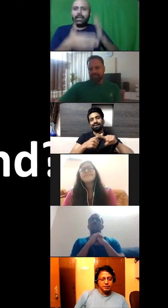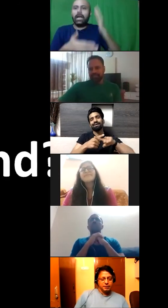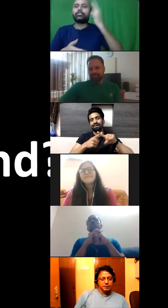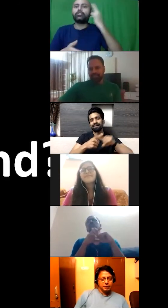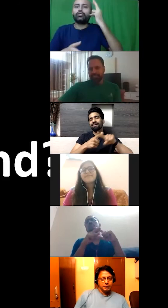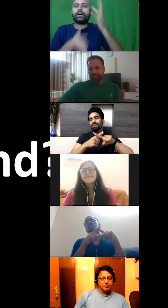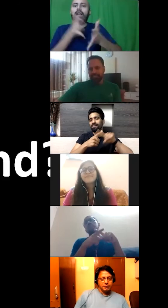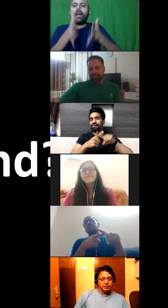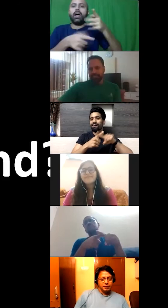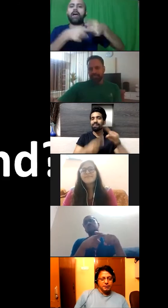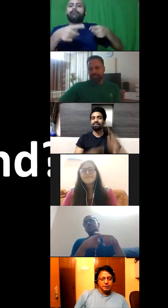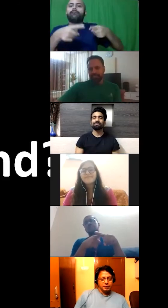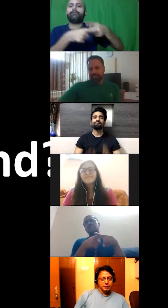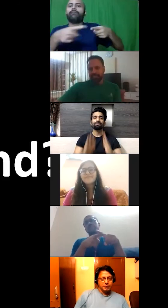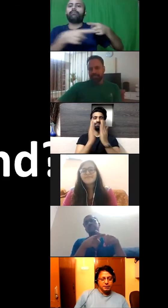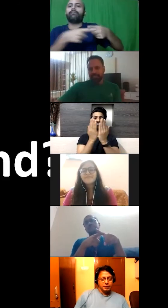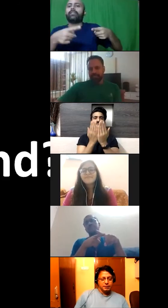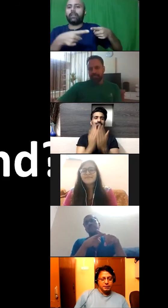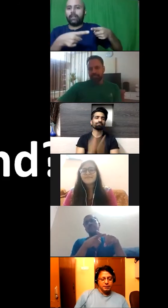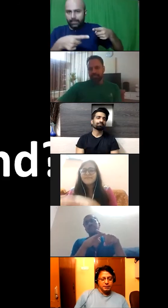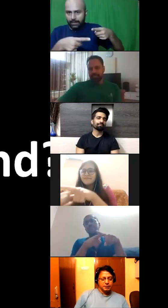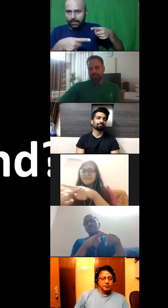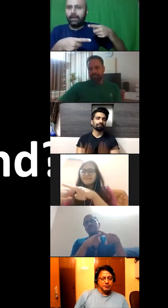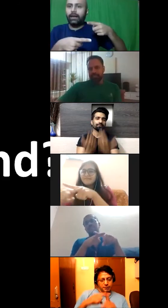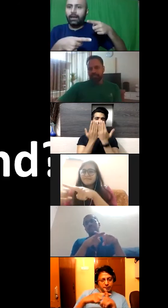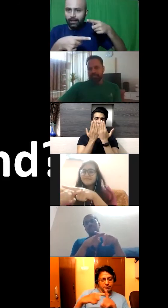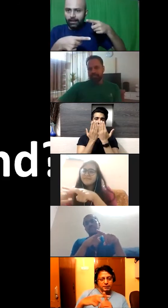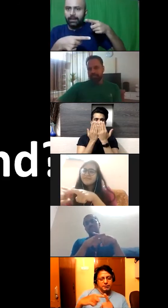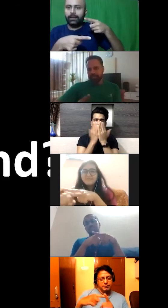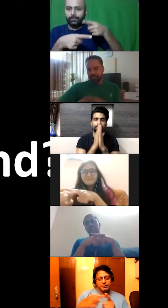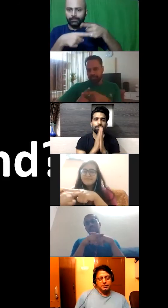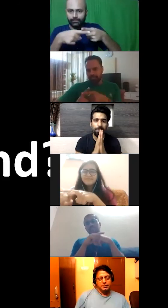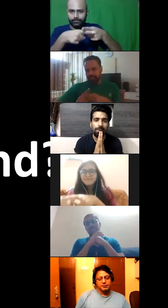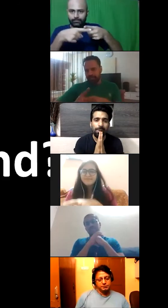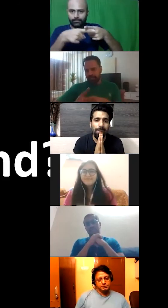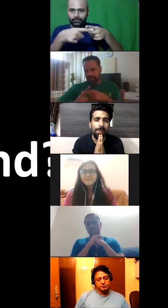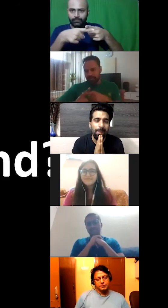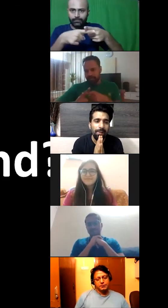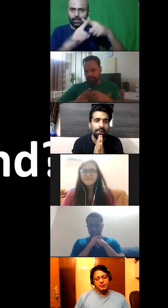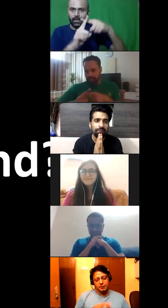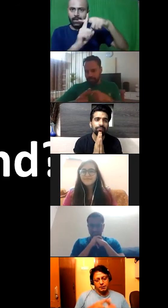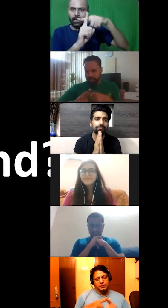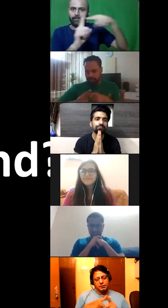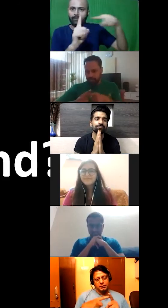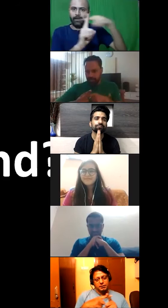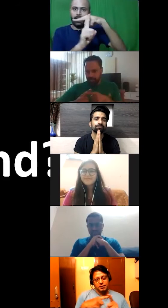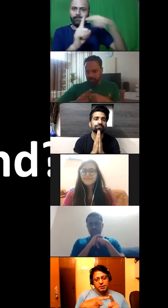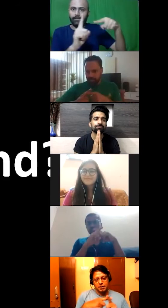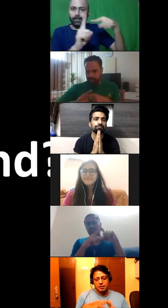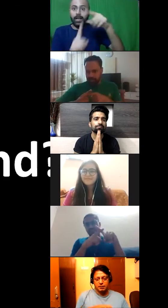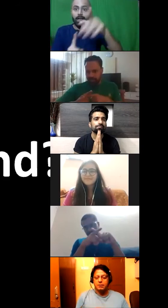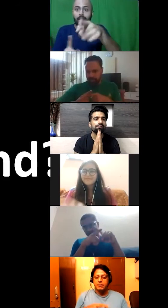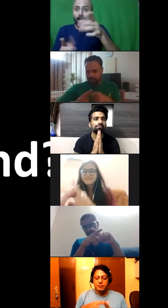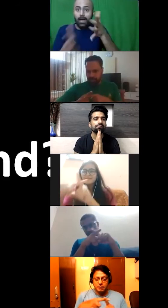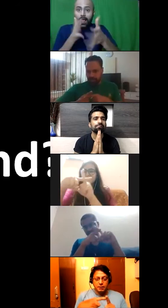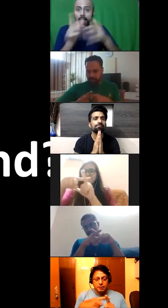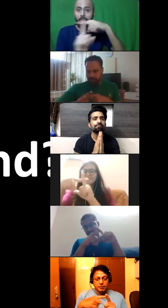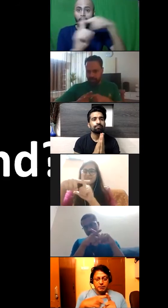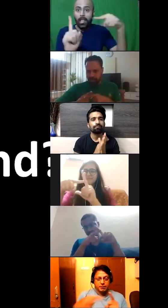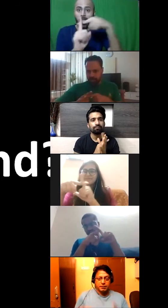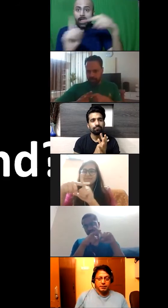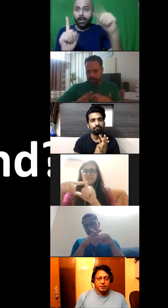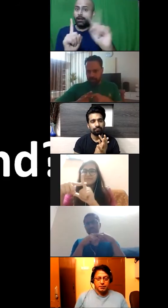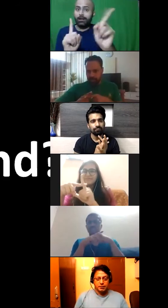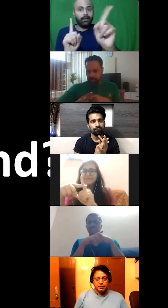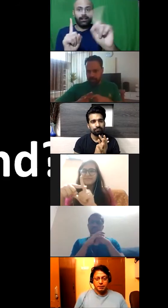day. So this is the reason we have this sign. So it's like we are showing it's the half.